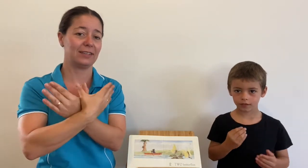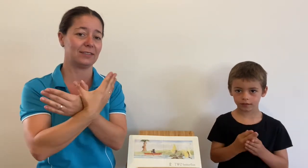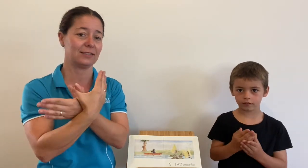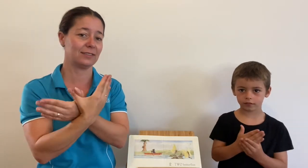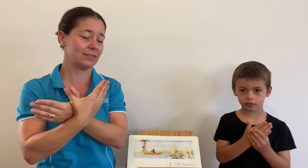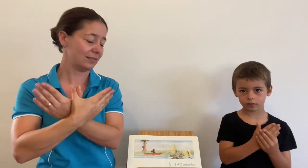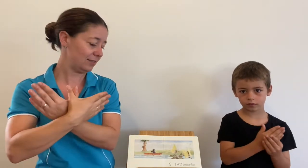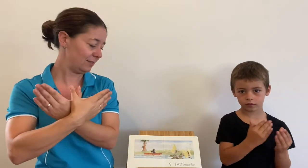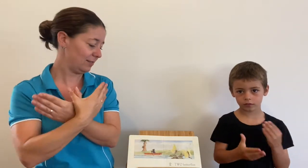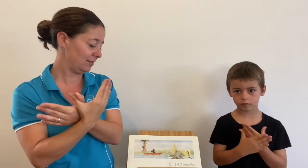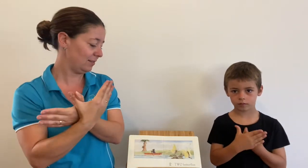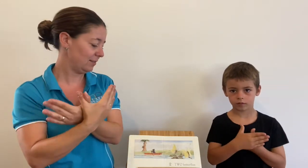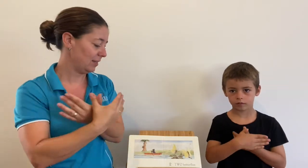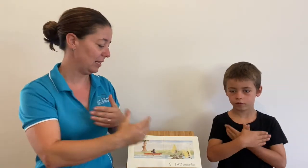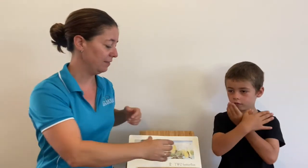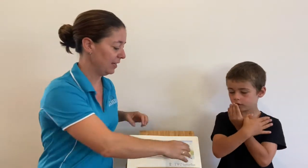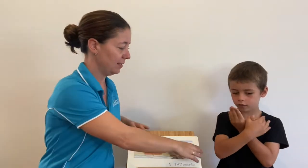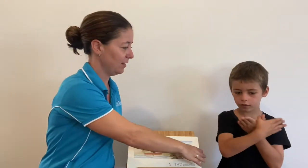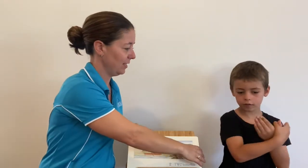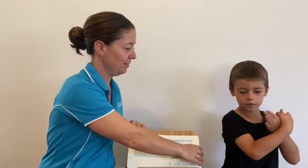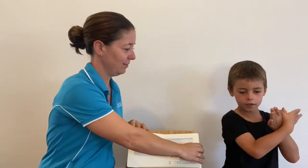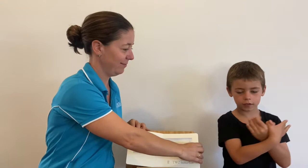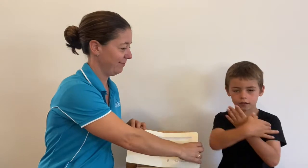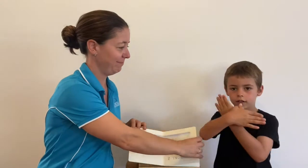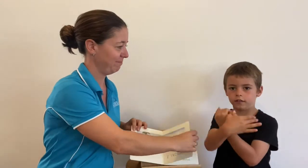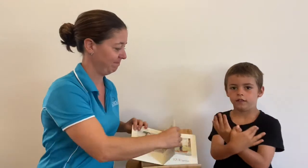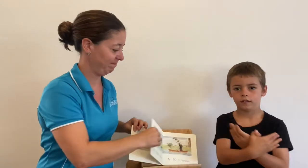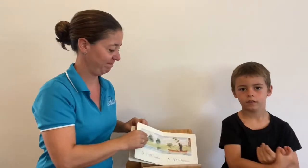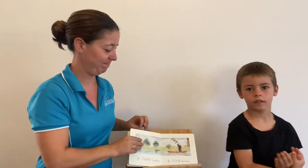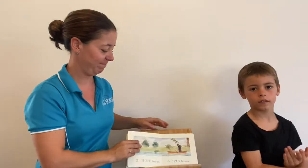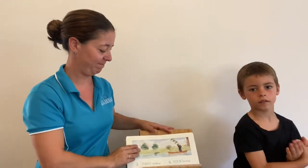butterflies. I love that sign.